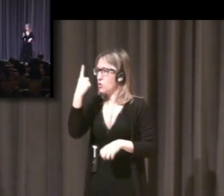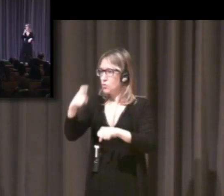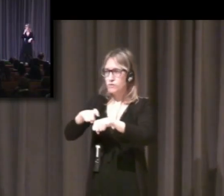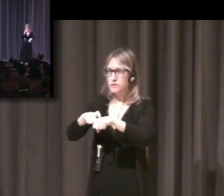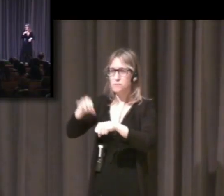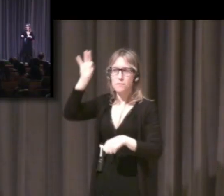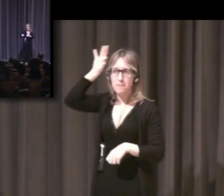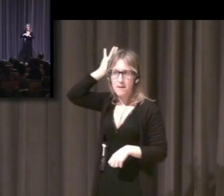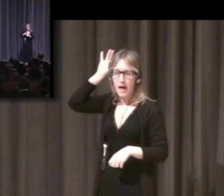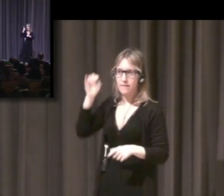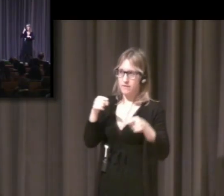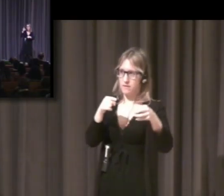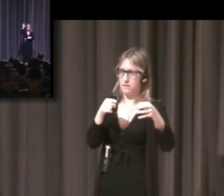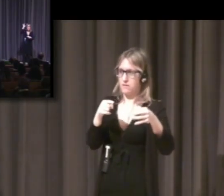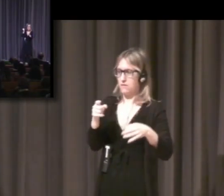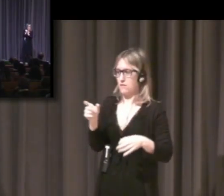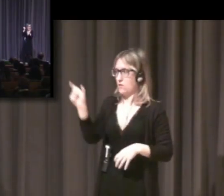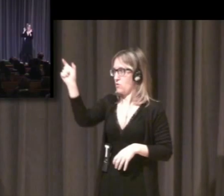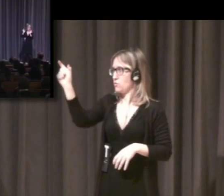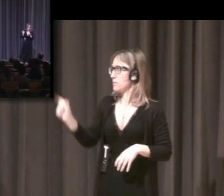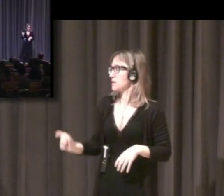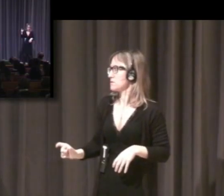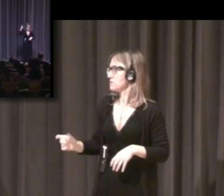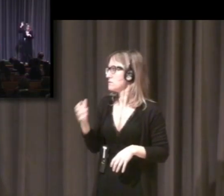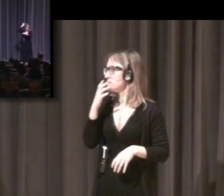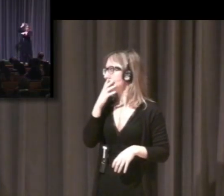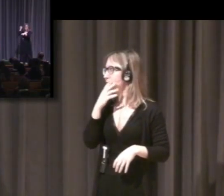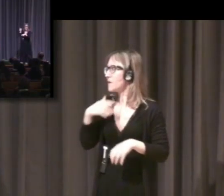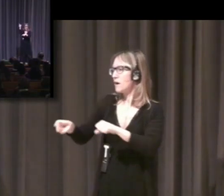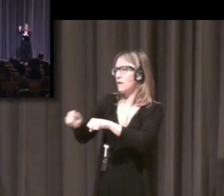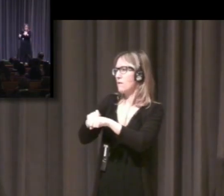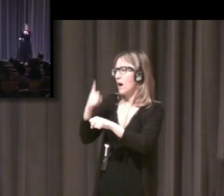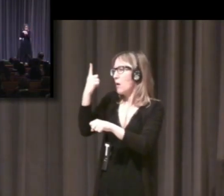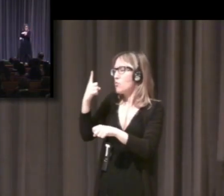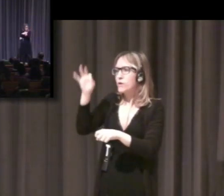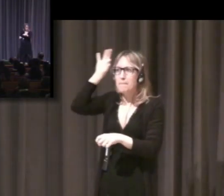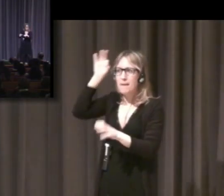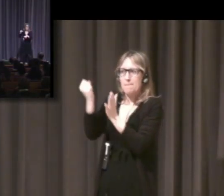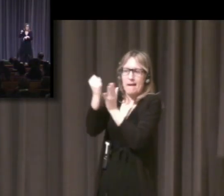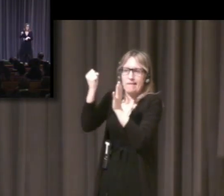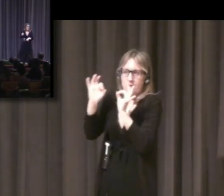person who can vocalize and